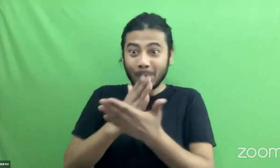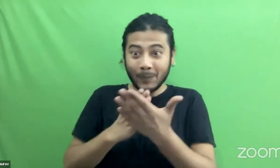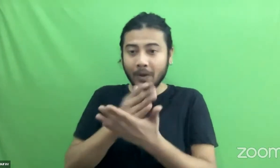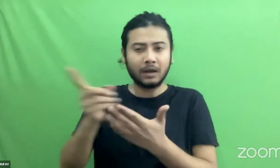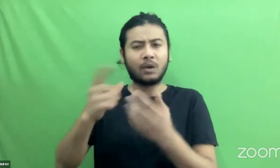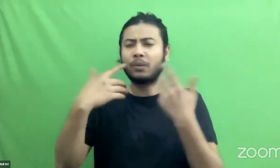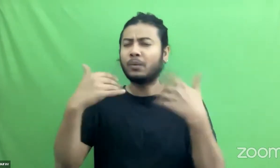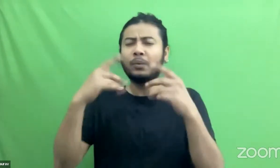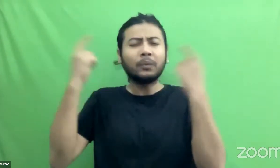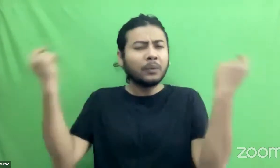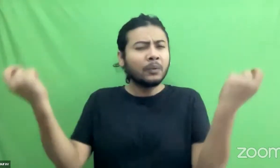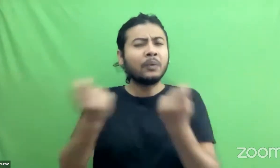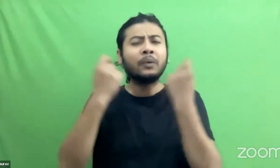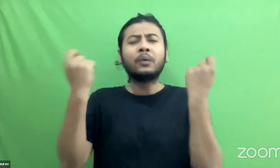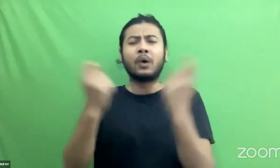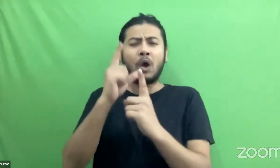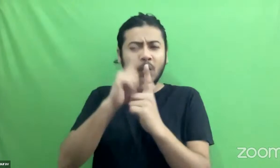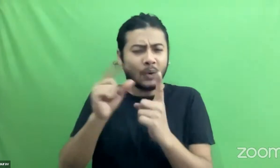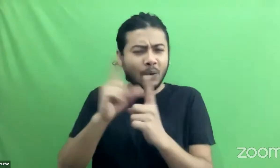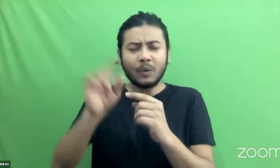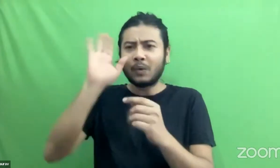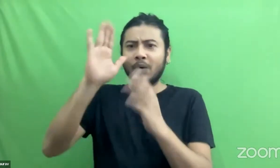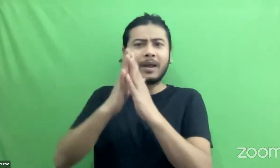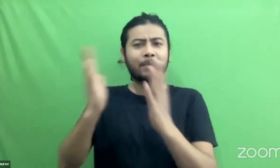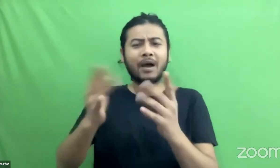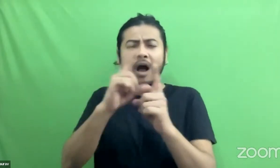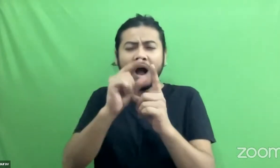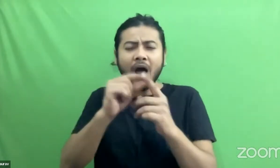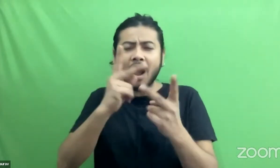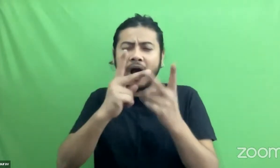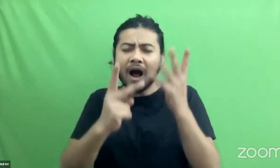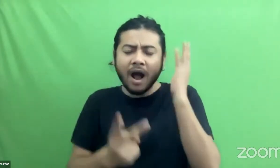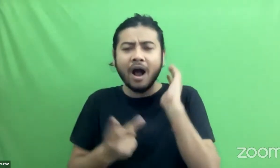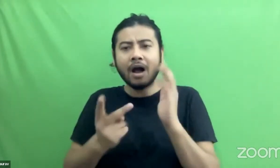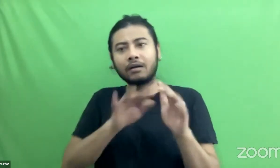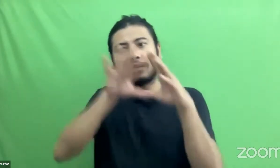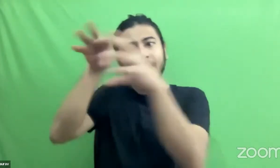Not only it removes our sin, but at the same time it also